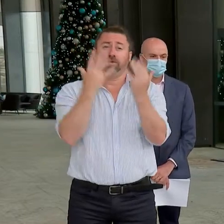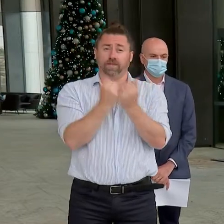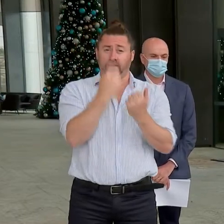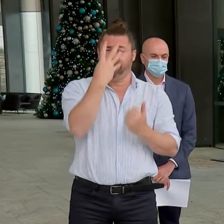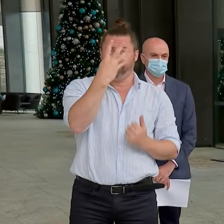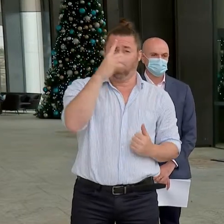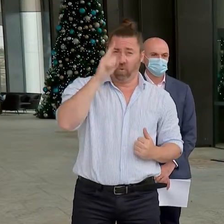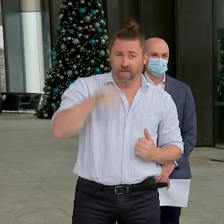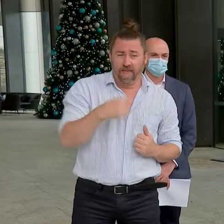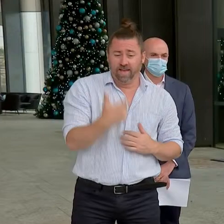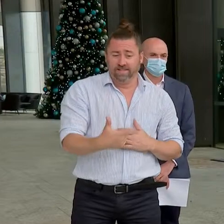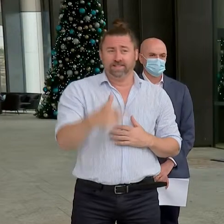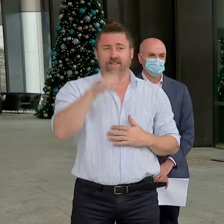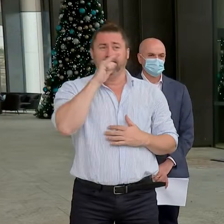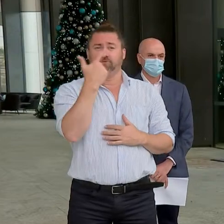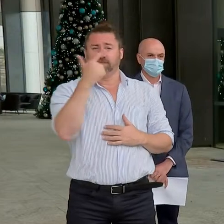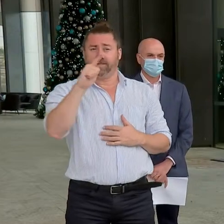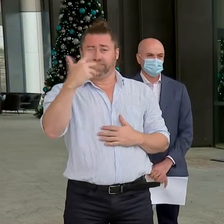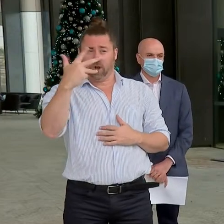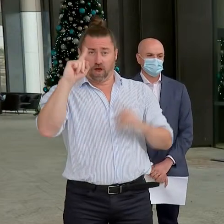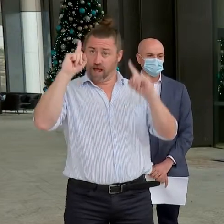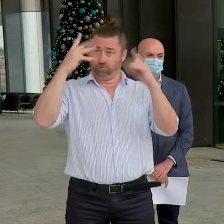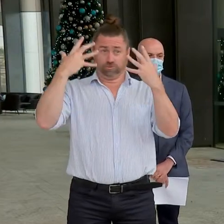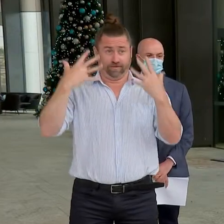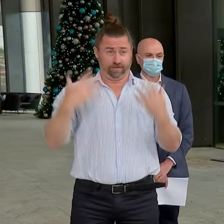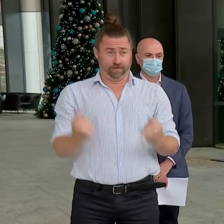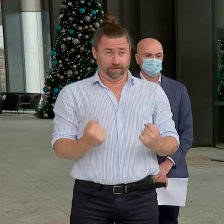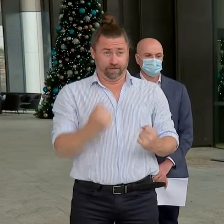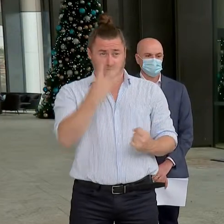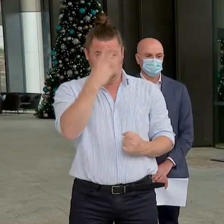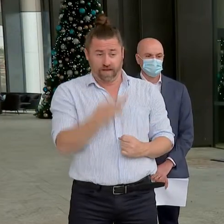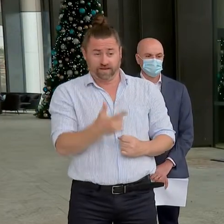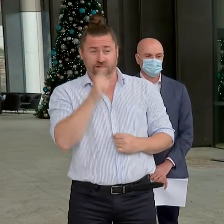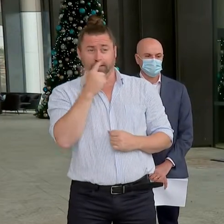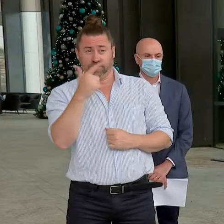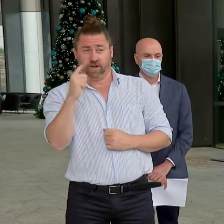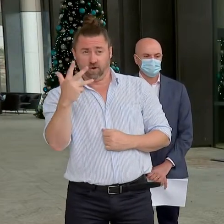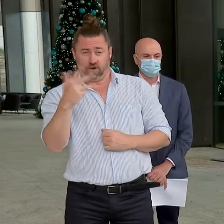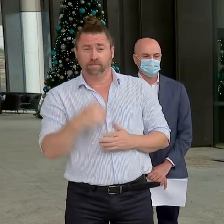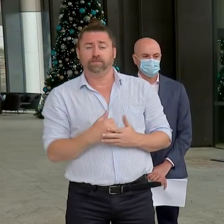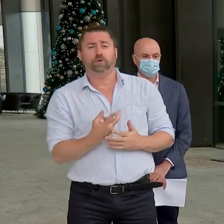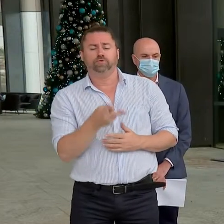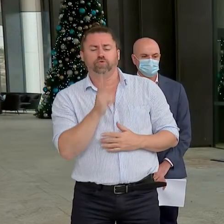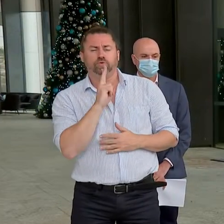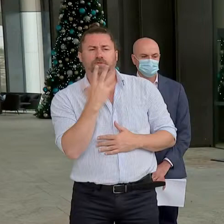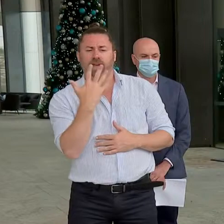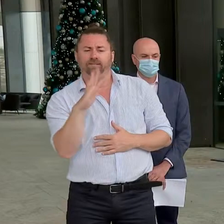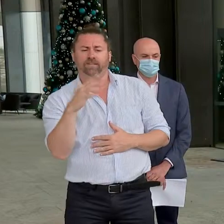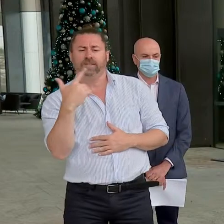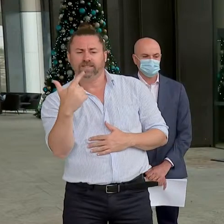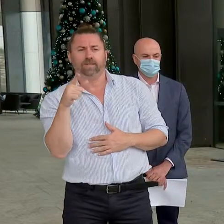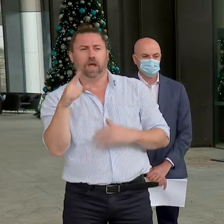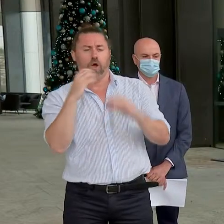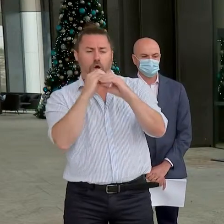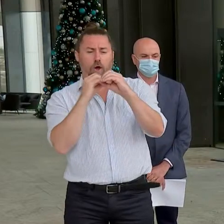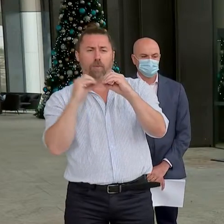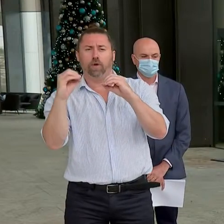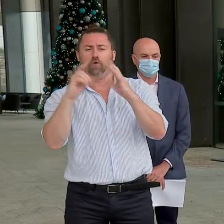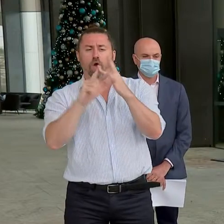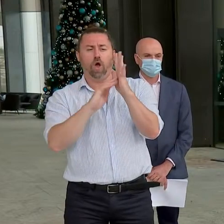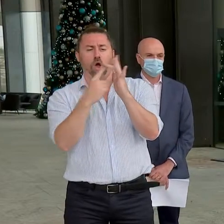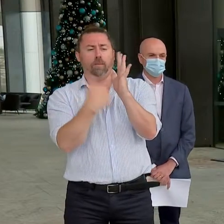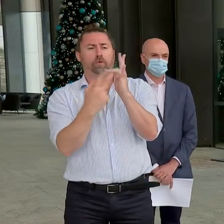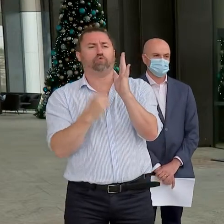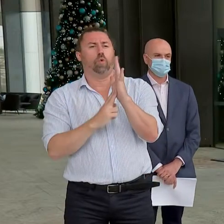4,779 active cases in Queensland, 257 Omicron cases, I'm pleased to